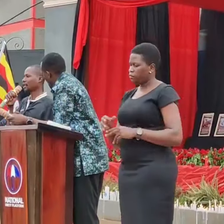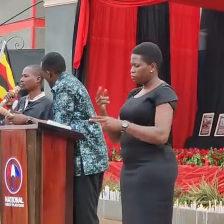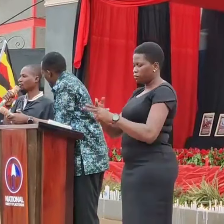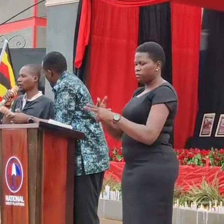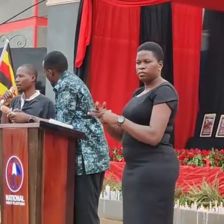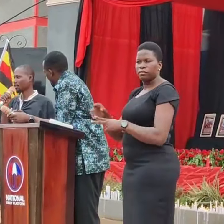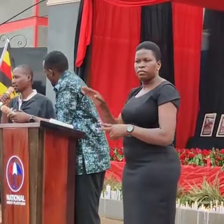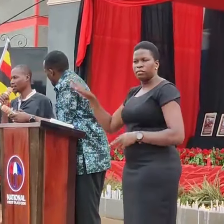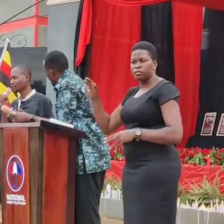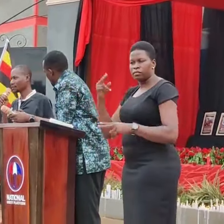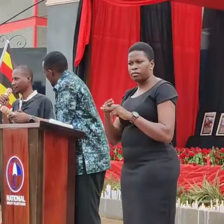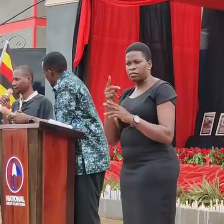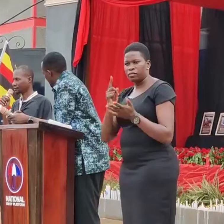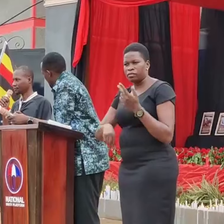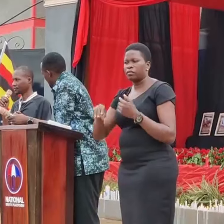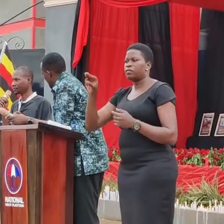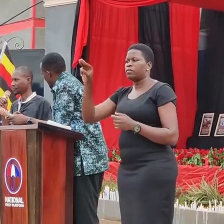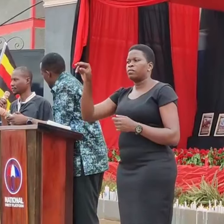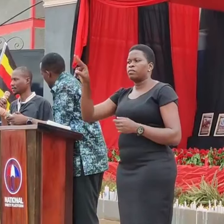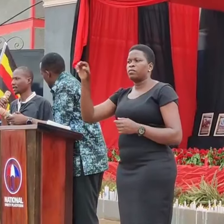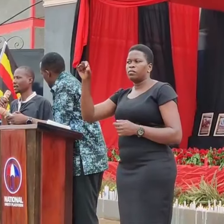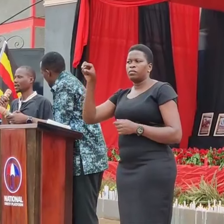Amani aram shamu gure kashi.